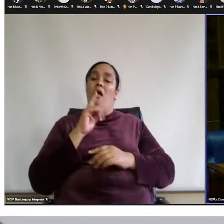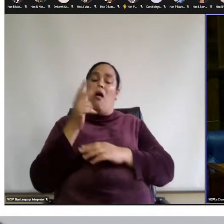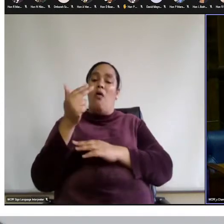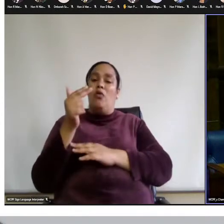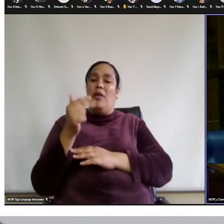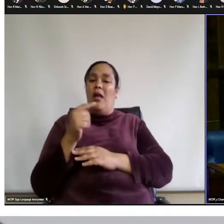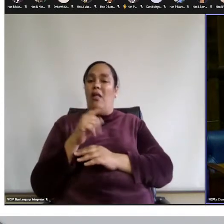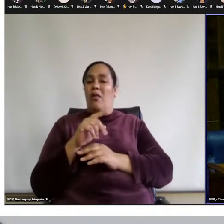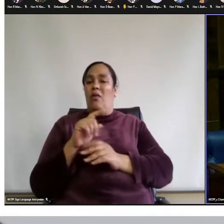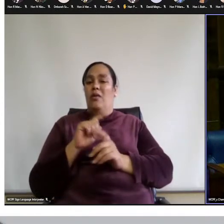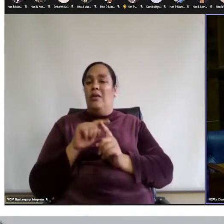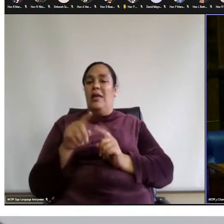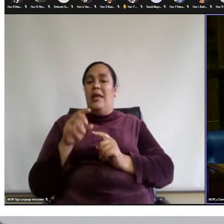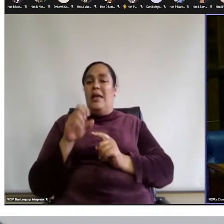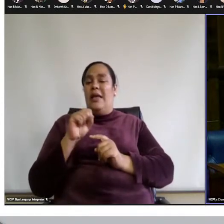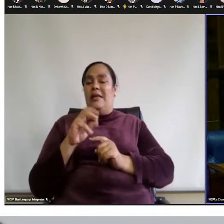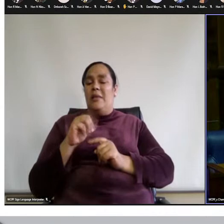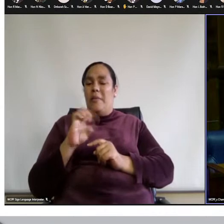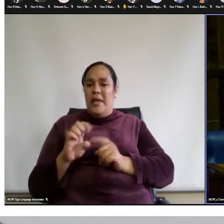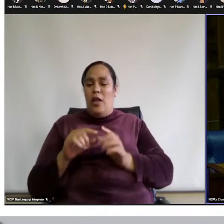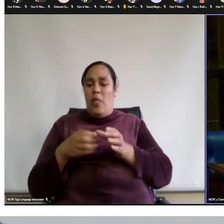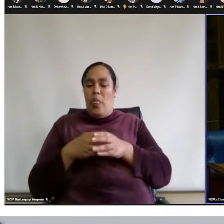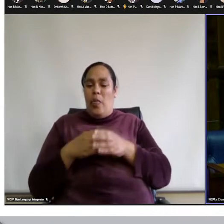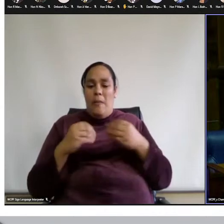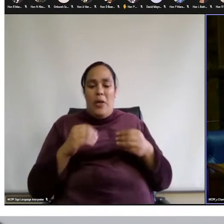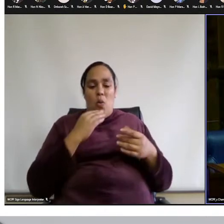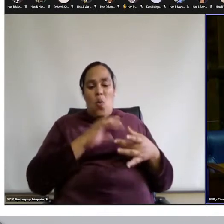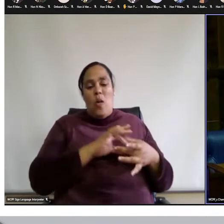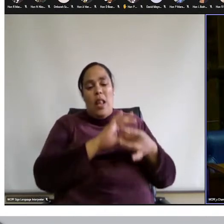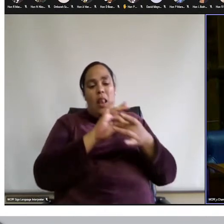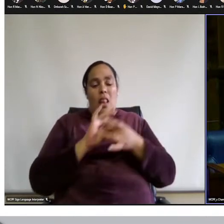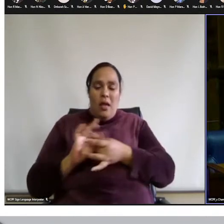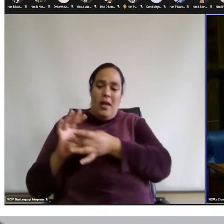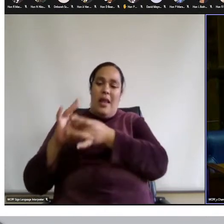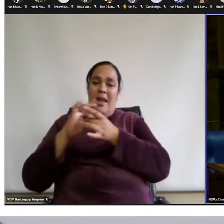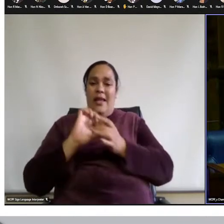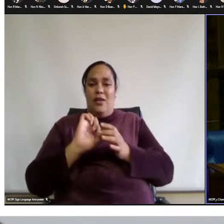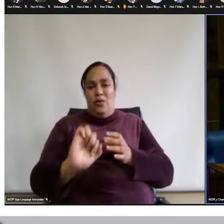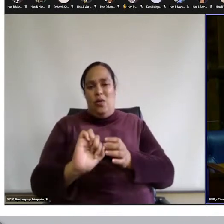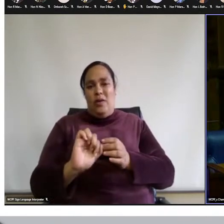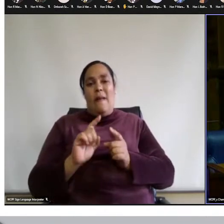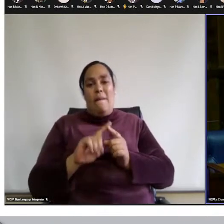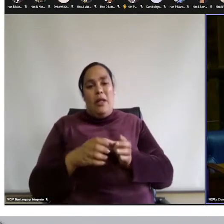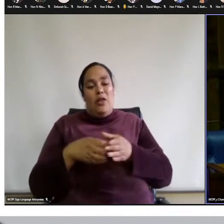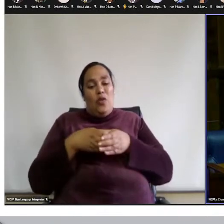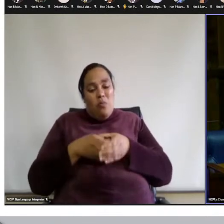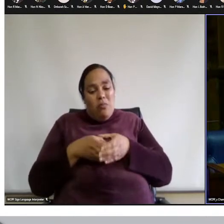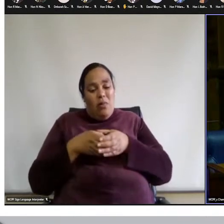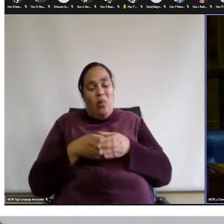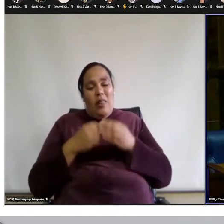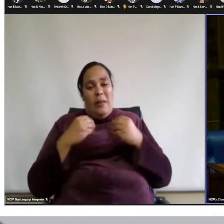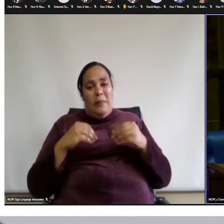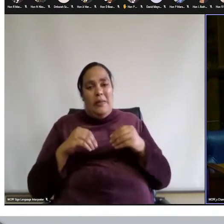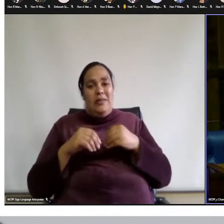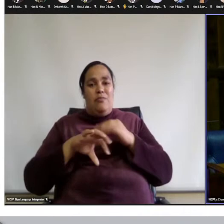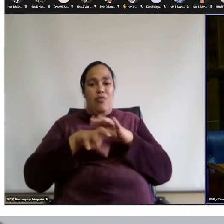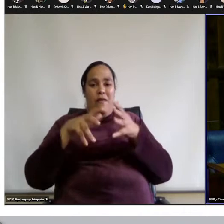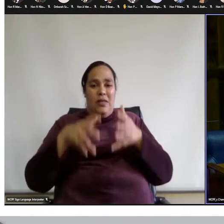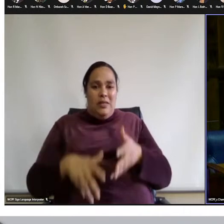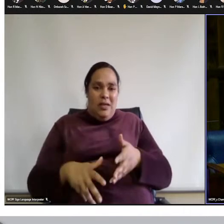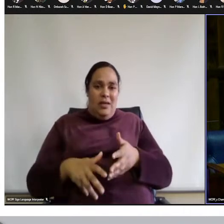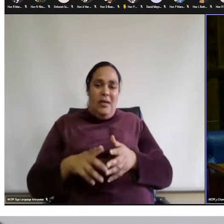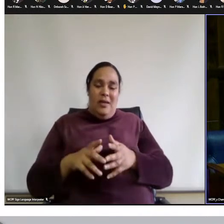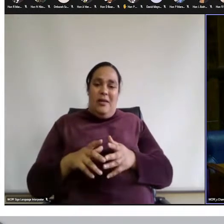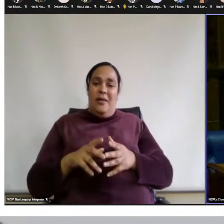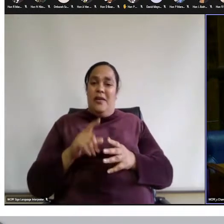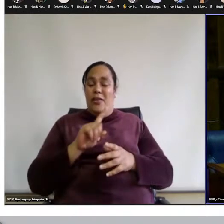those SMMEs and small businesses that are linked to that industry. The smallest of the businesses in our province that